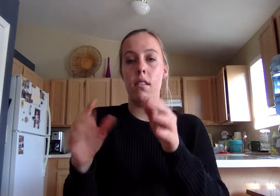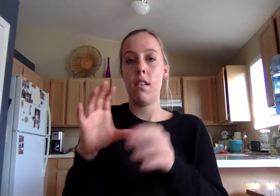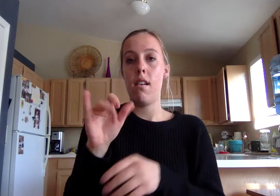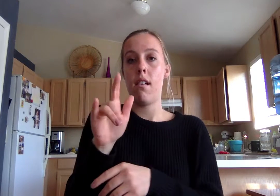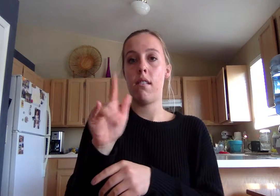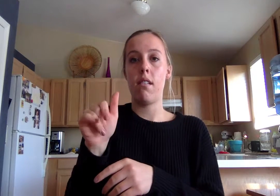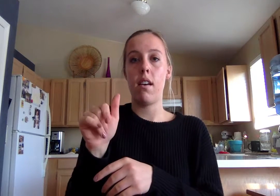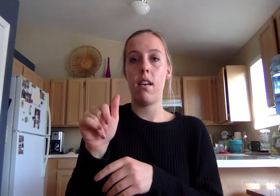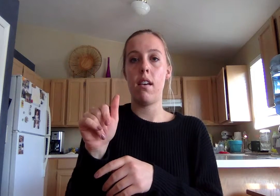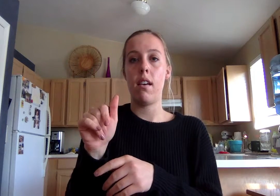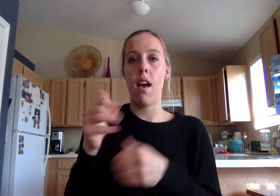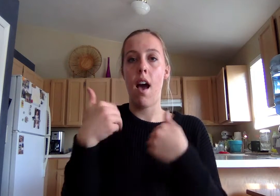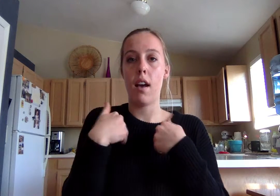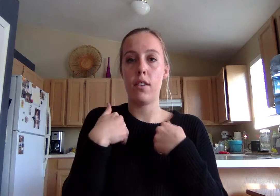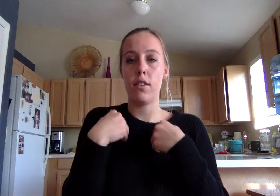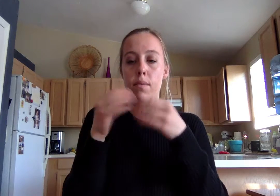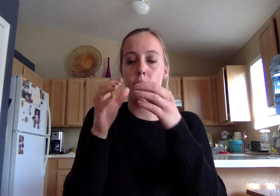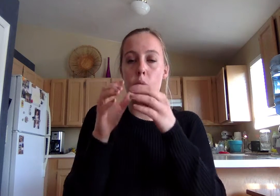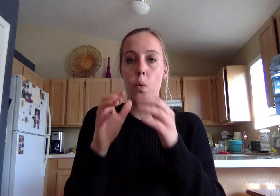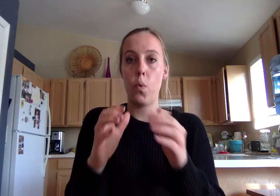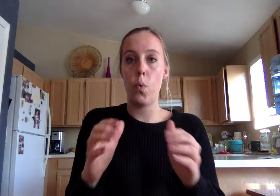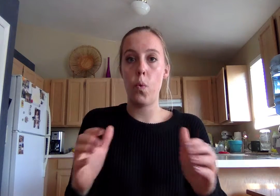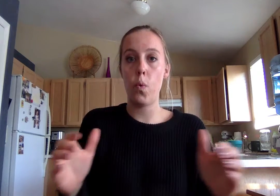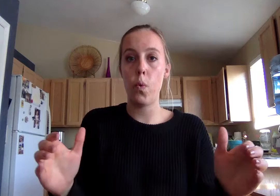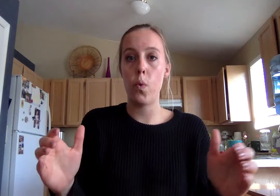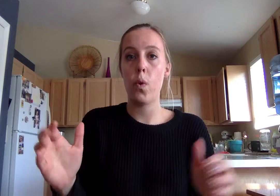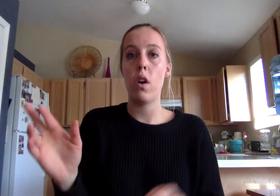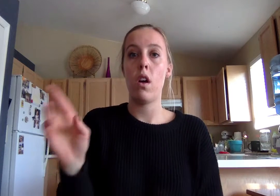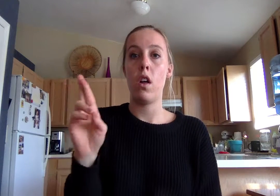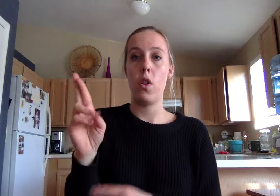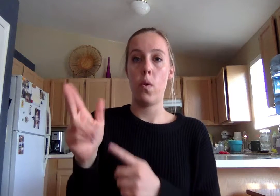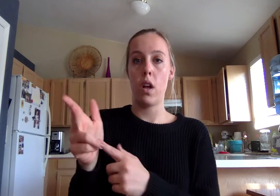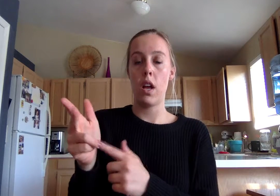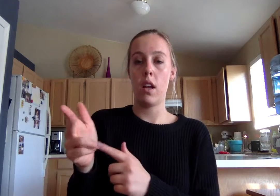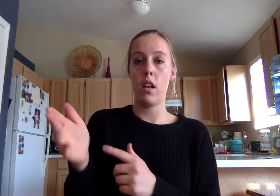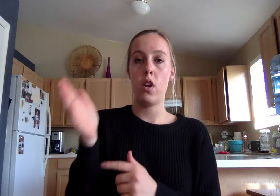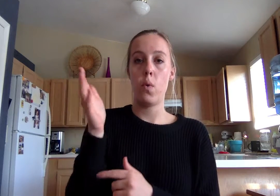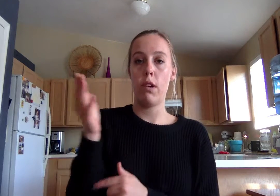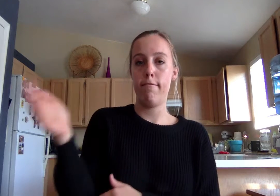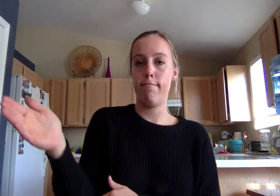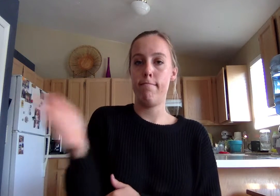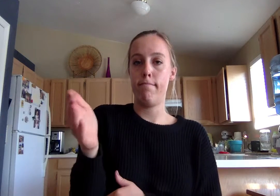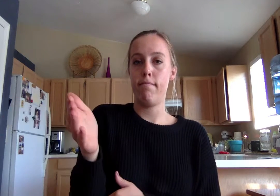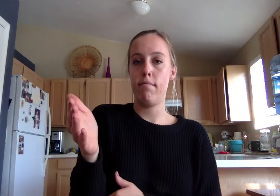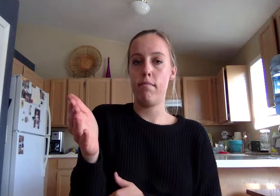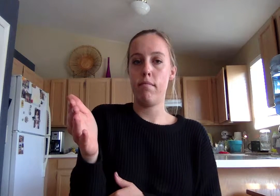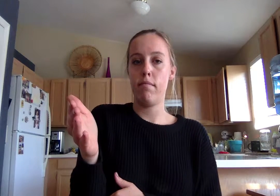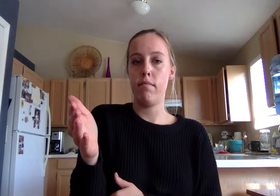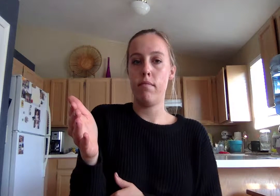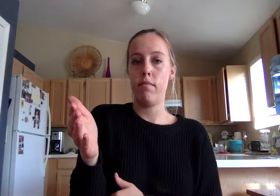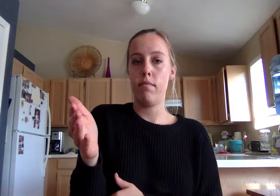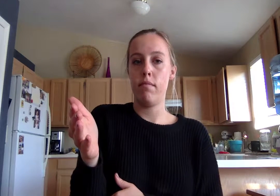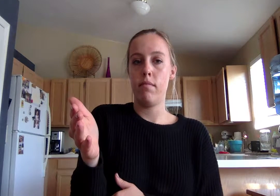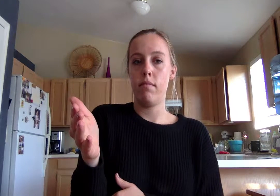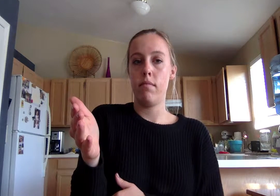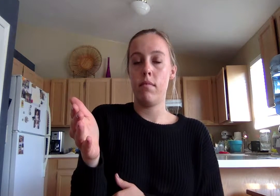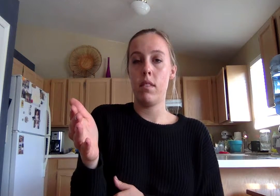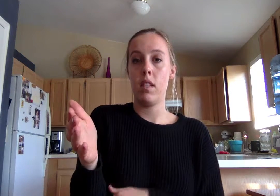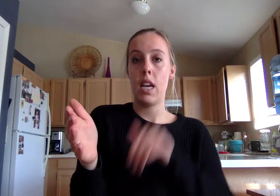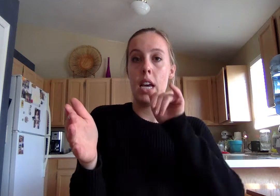goes down. This hand, this right hand that's braced against my body, is going to keep it centered. It's not going to